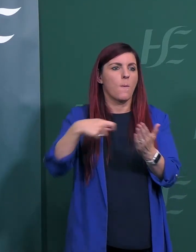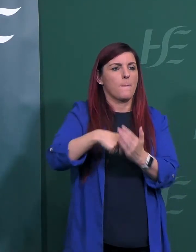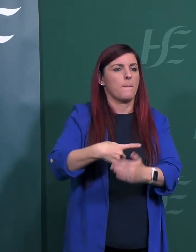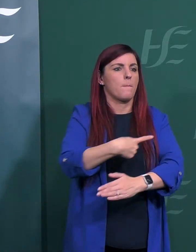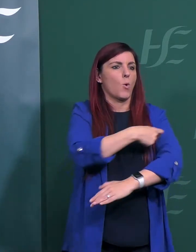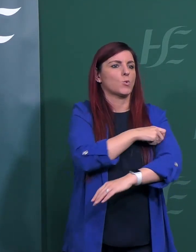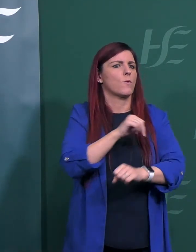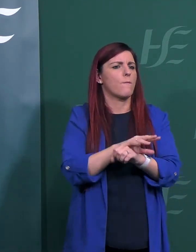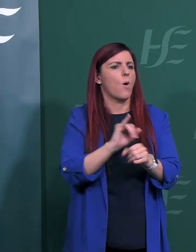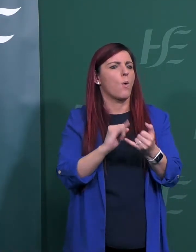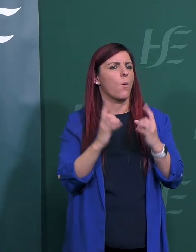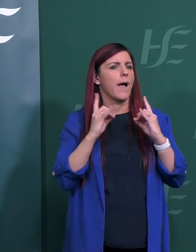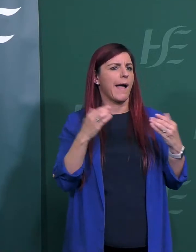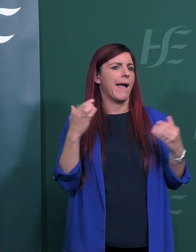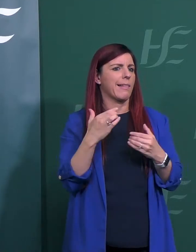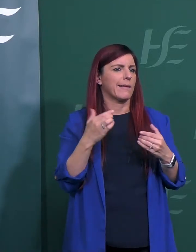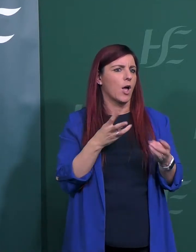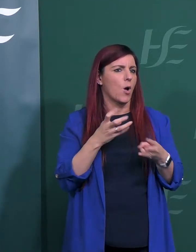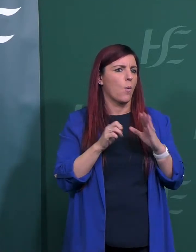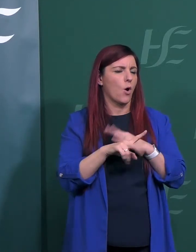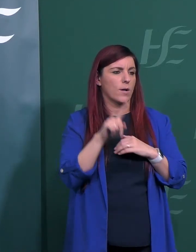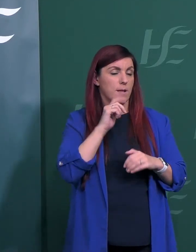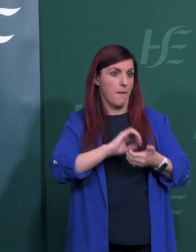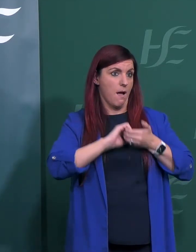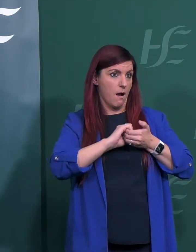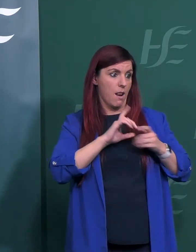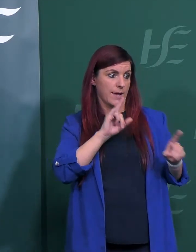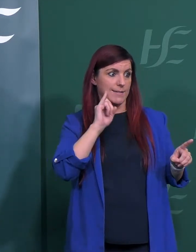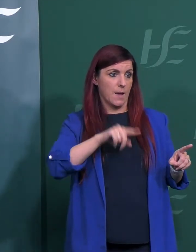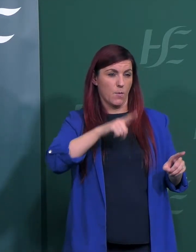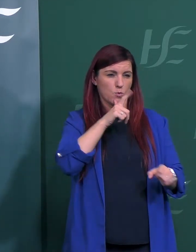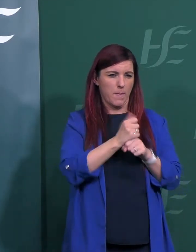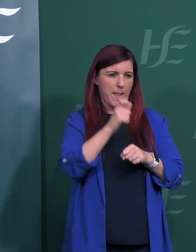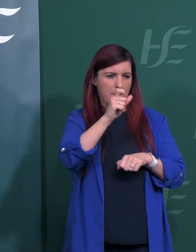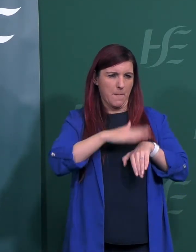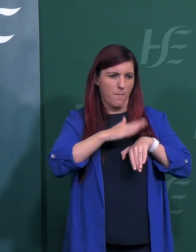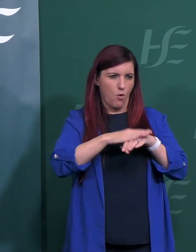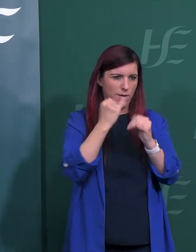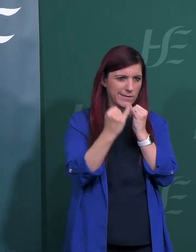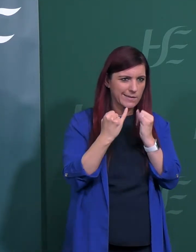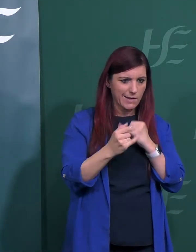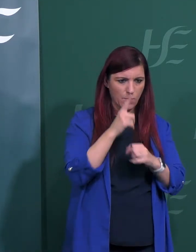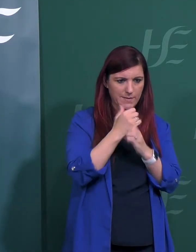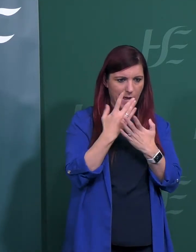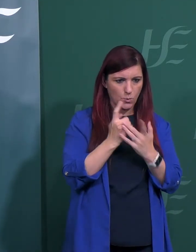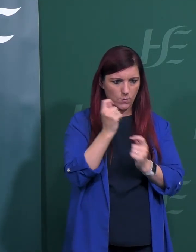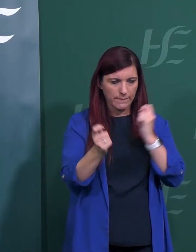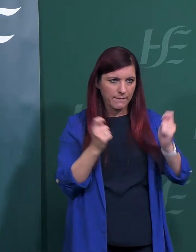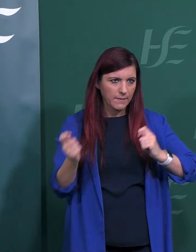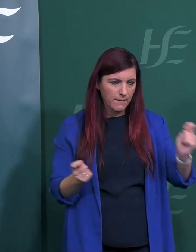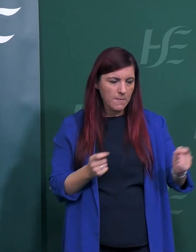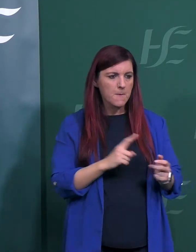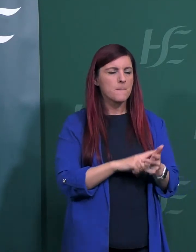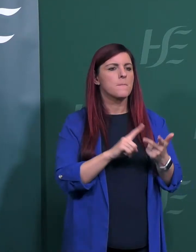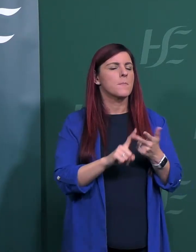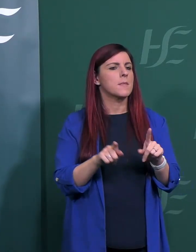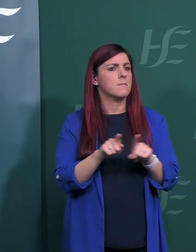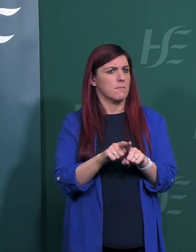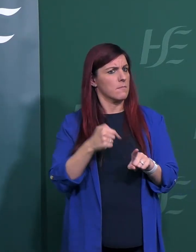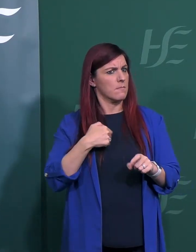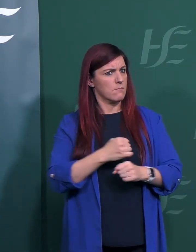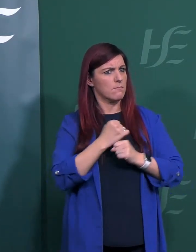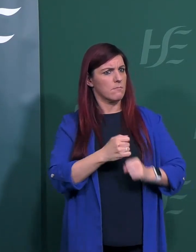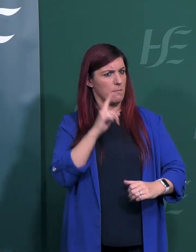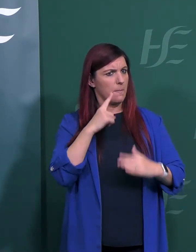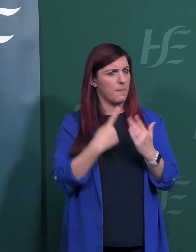for healthcare workers. And my colleague, Damien McCallion, will give some detail on how we'll be rolling that out. But we do believe this will give